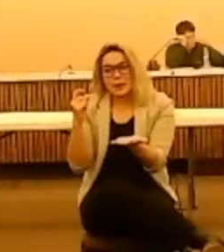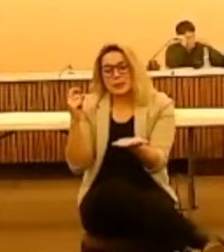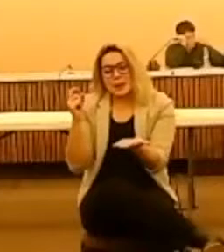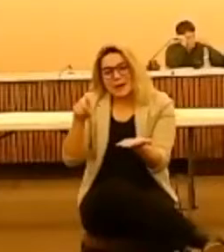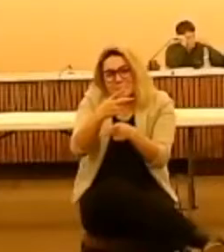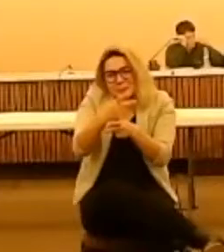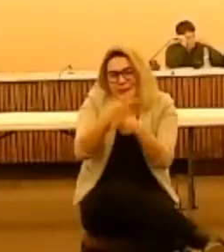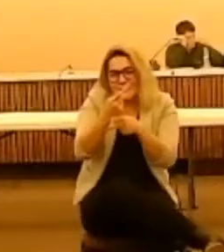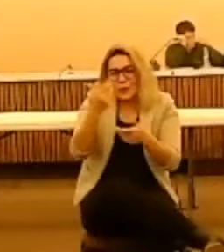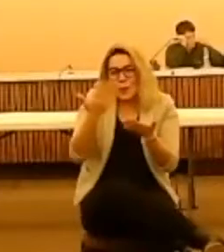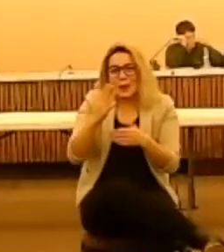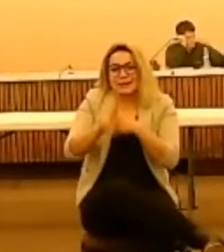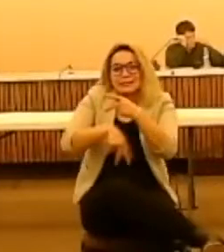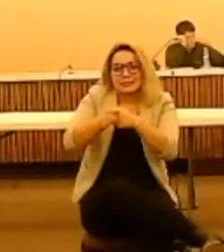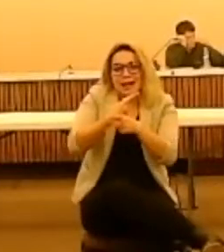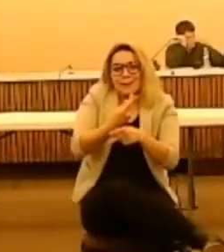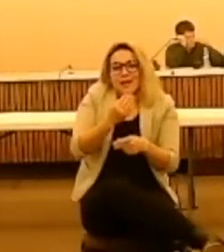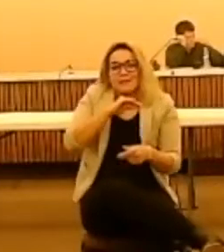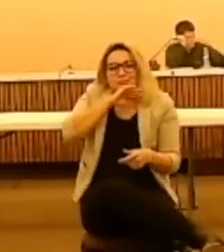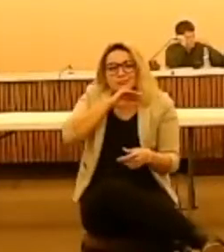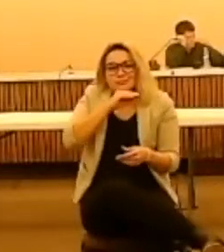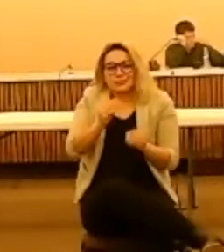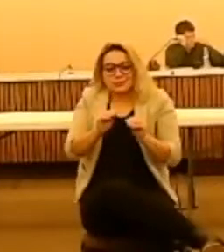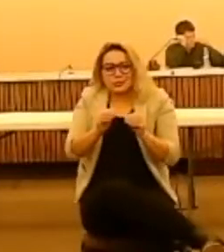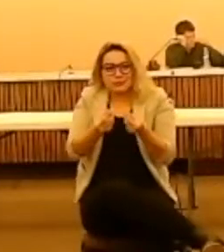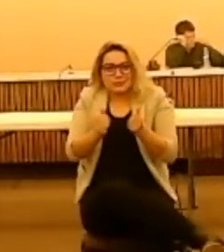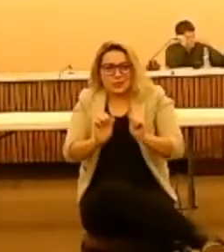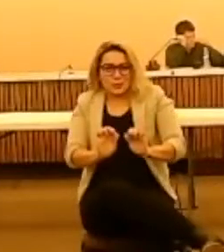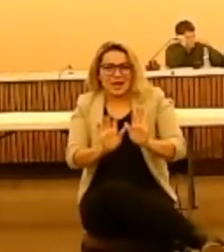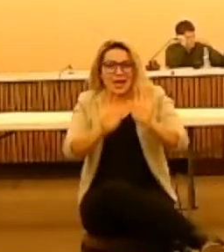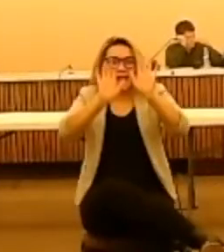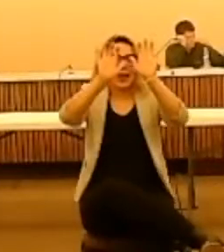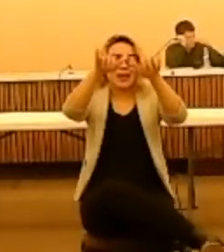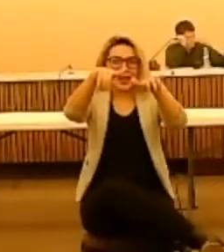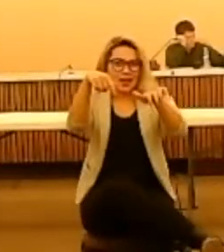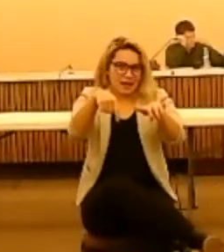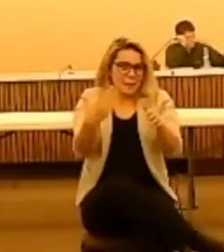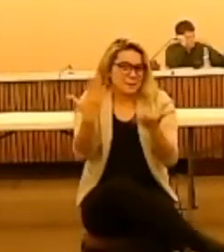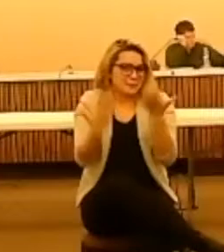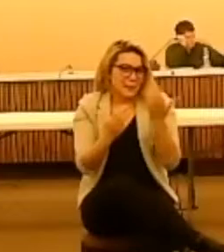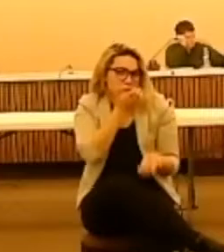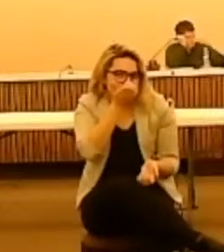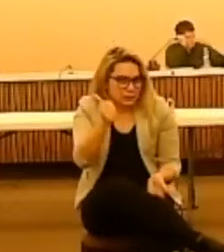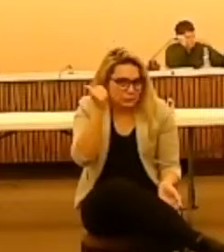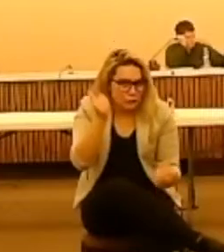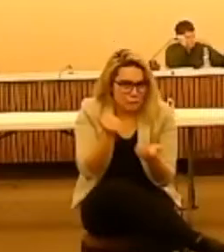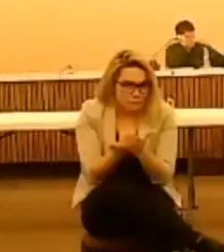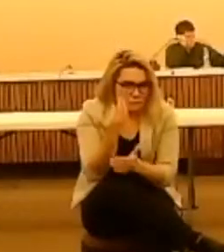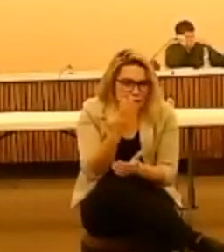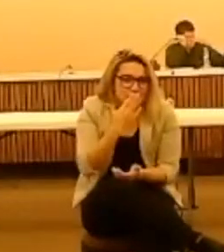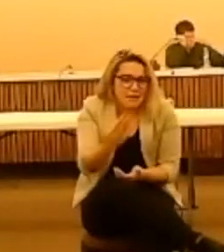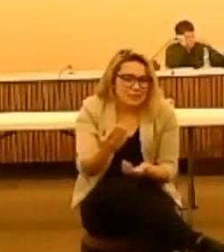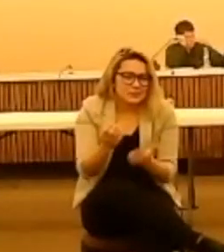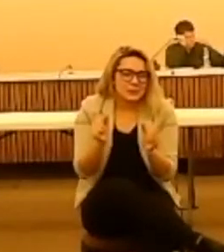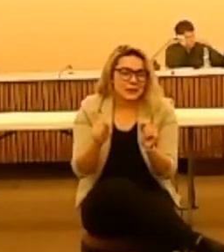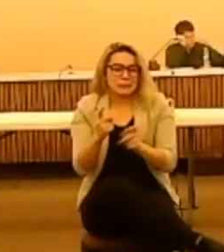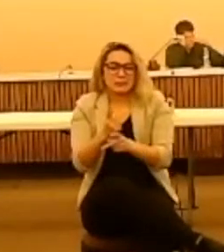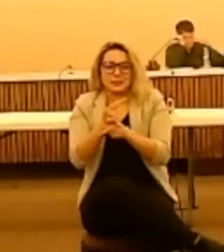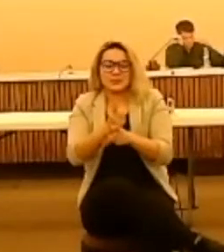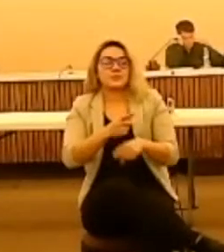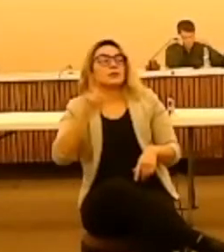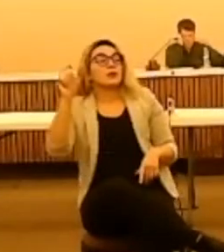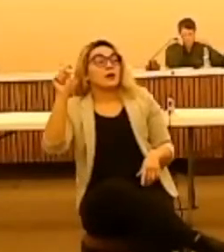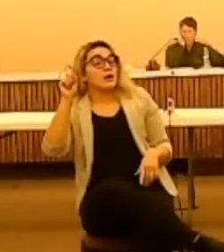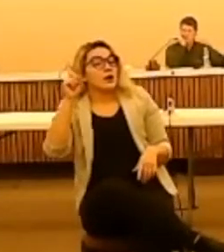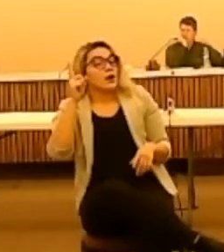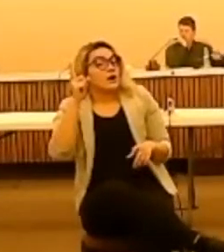others. Sure. Okay. Thank you. And just to respond to where we live, we're on East River Road, not the one that fully backs